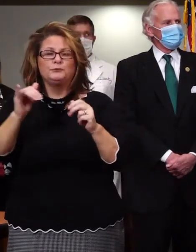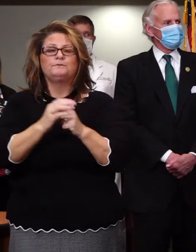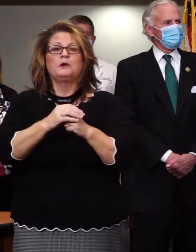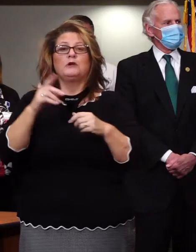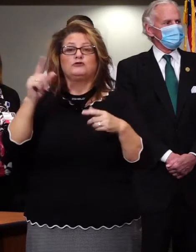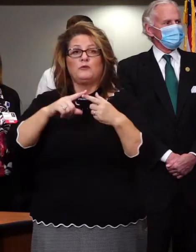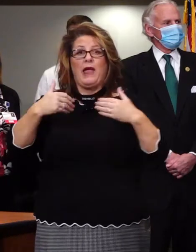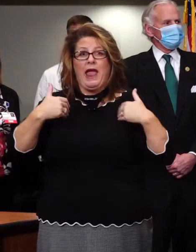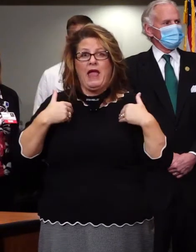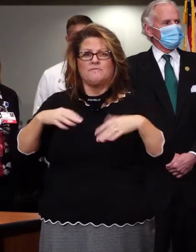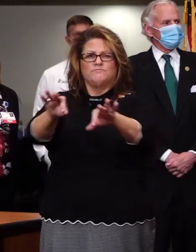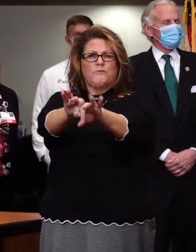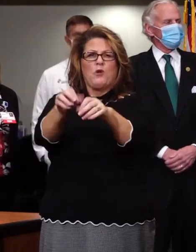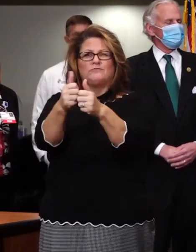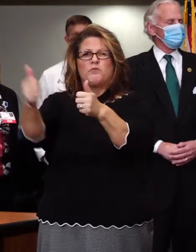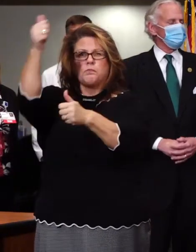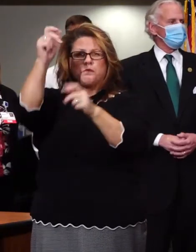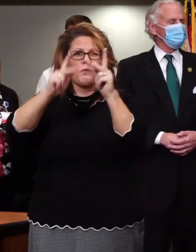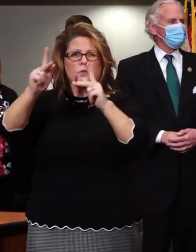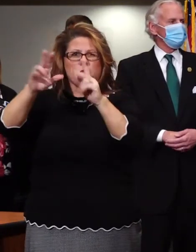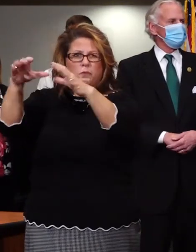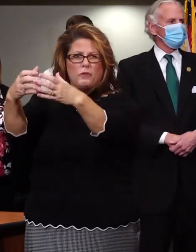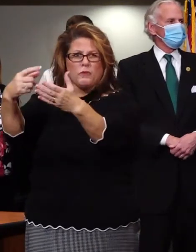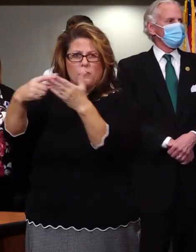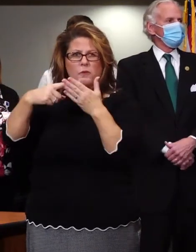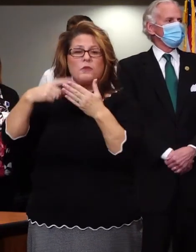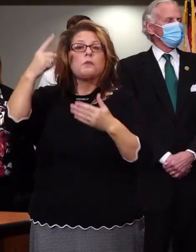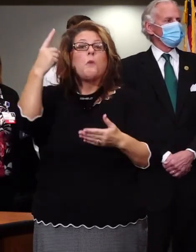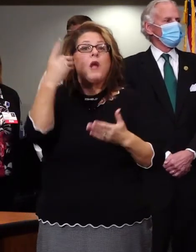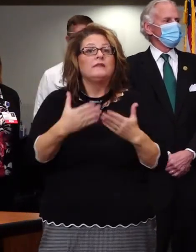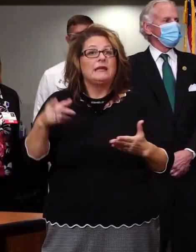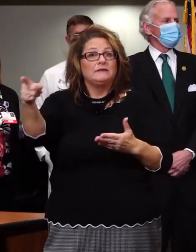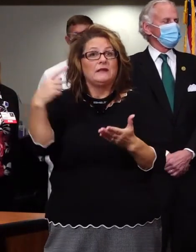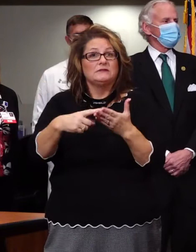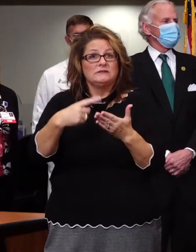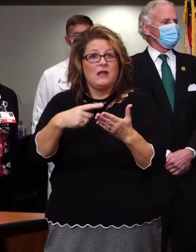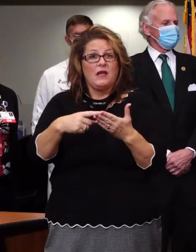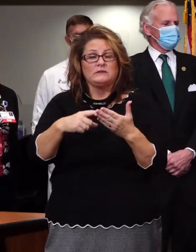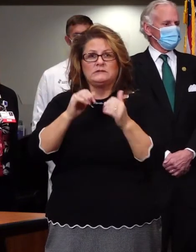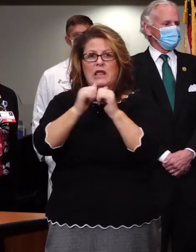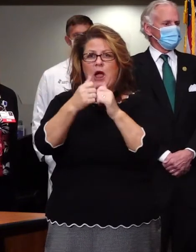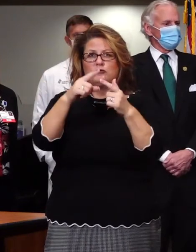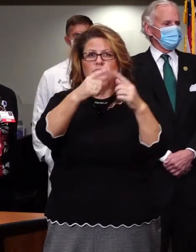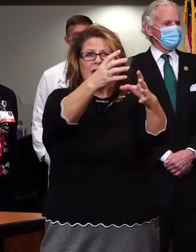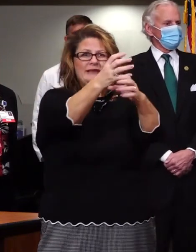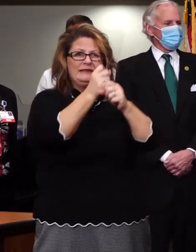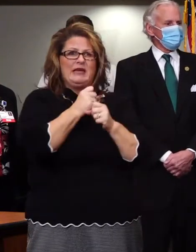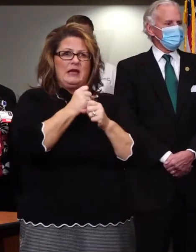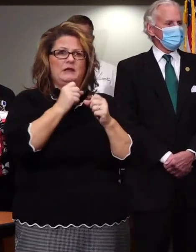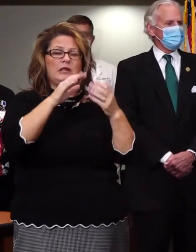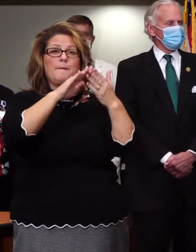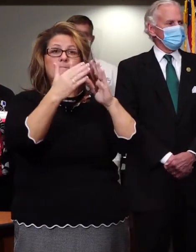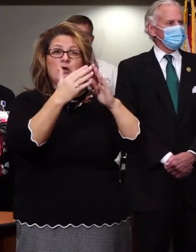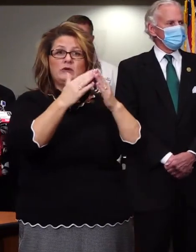Carolina communities. And one of the primary focuses of the Vaccine Advisory Committee is to facilitate community input that assists in planning for the